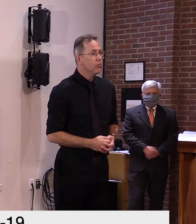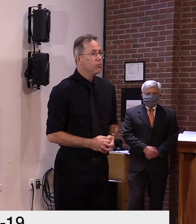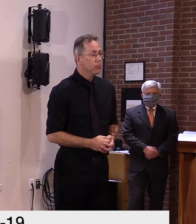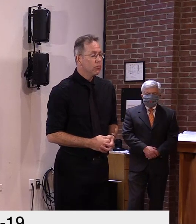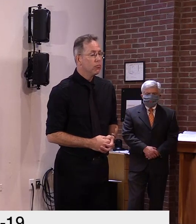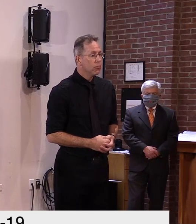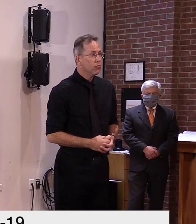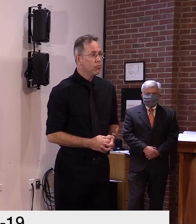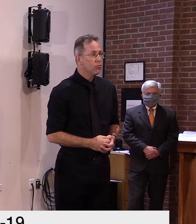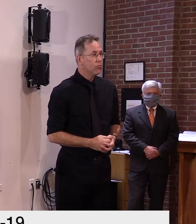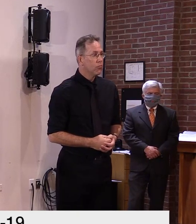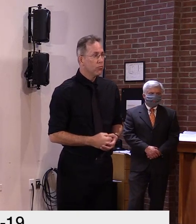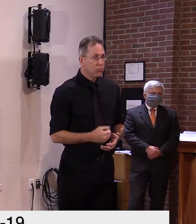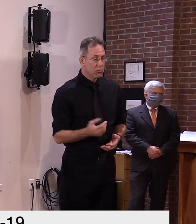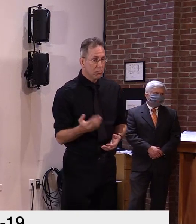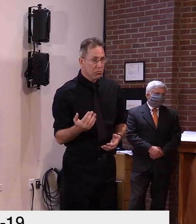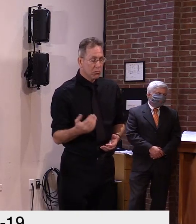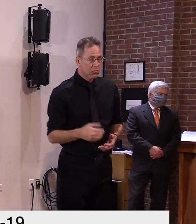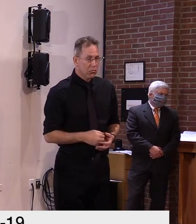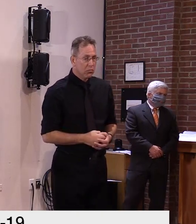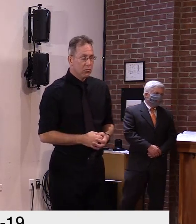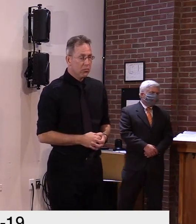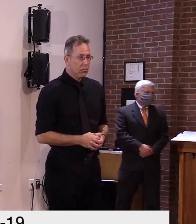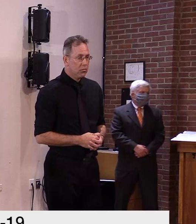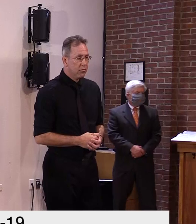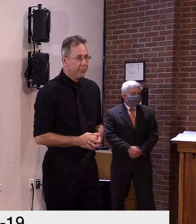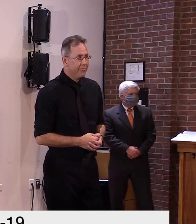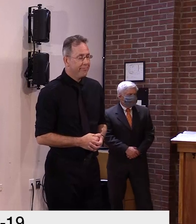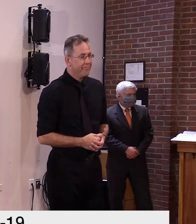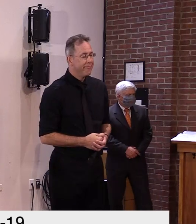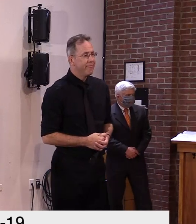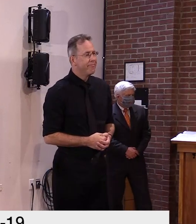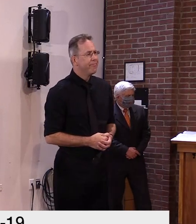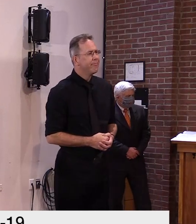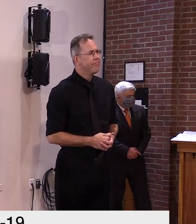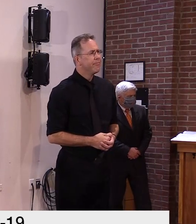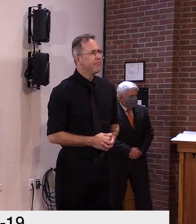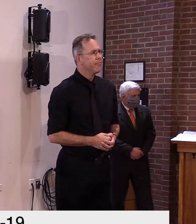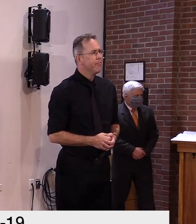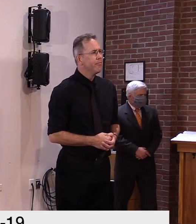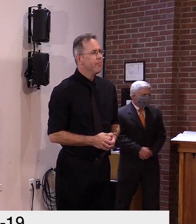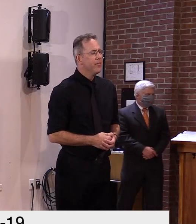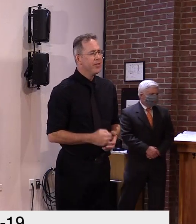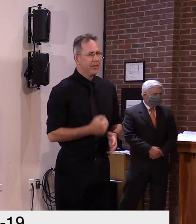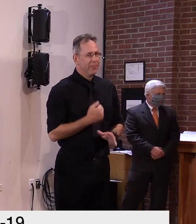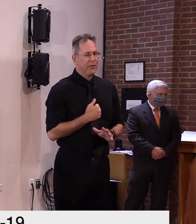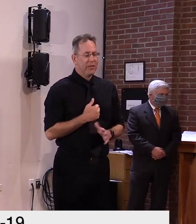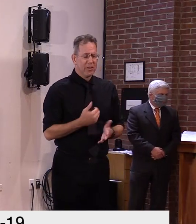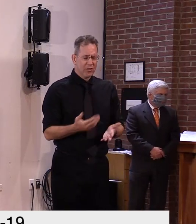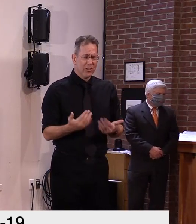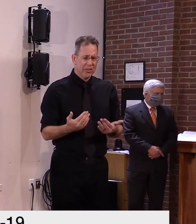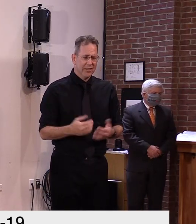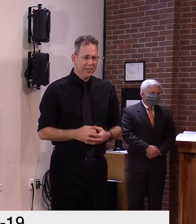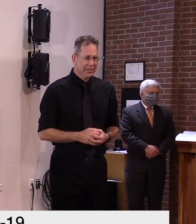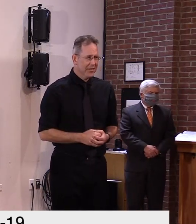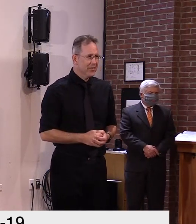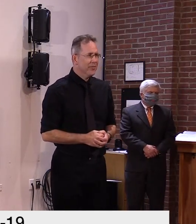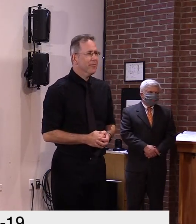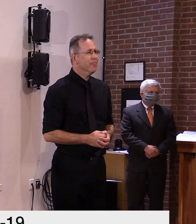Hi, can you hear me? We can. Okay, sorry about that. I heard Dr. Levine mention